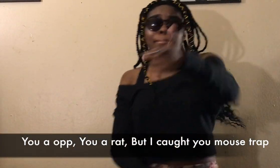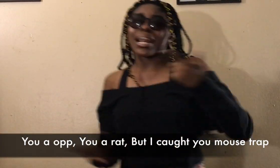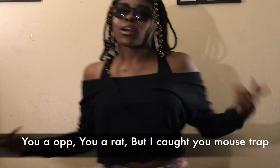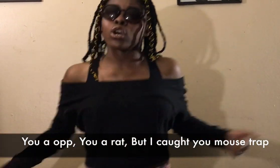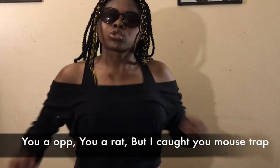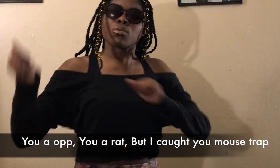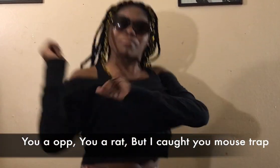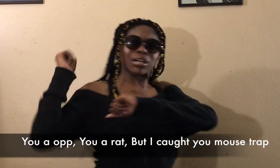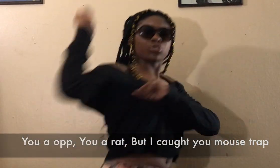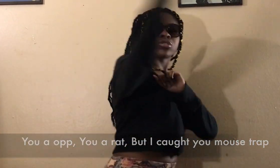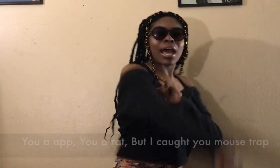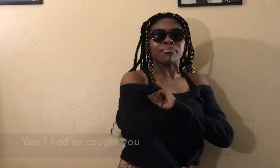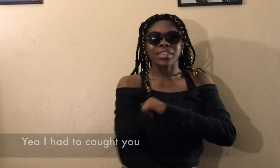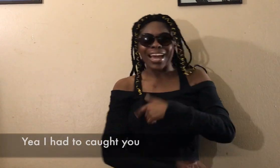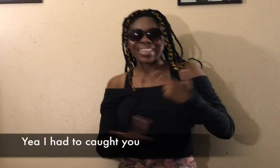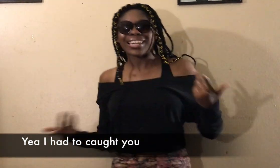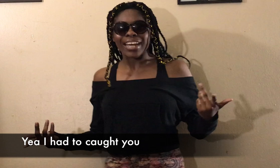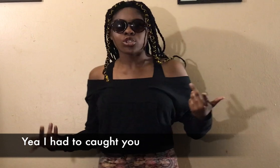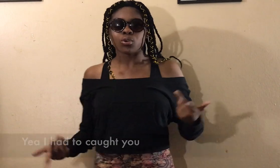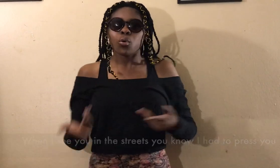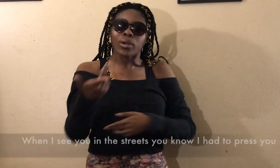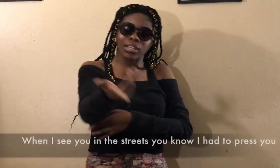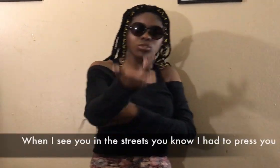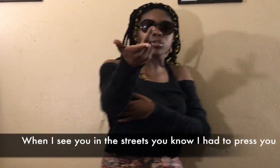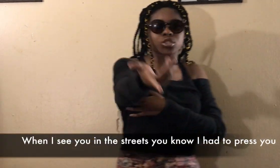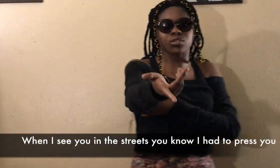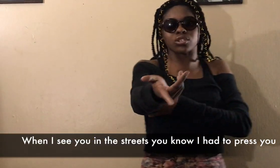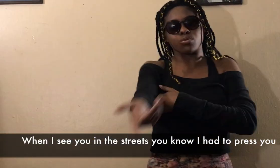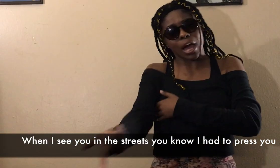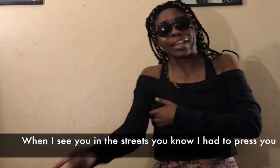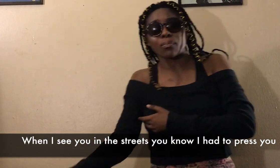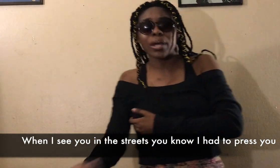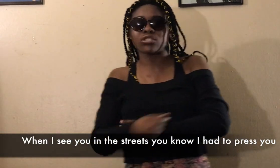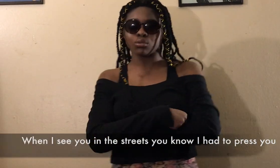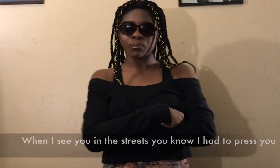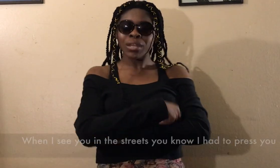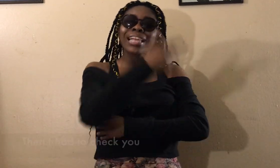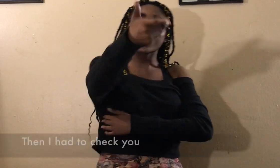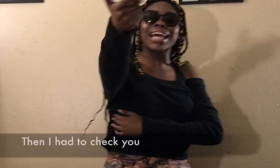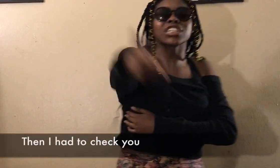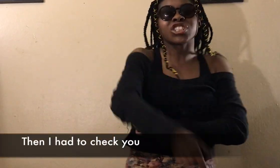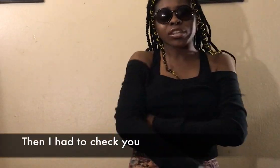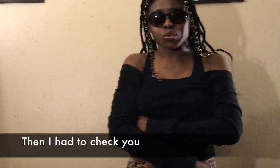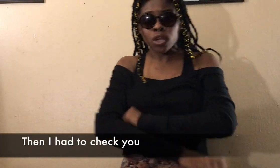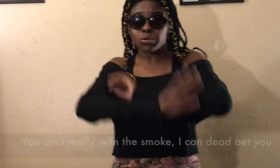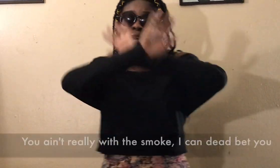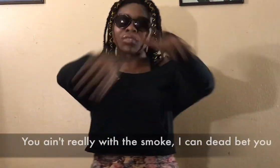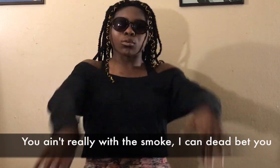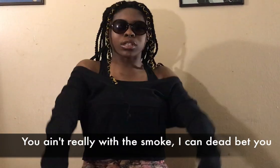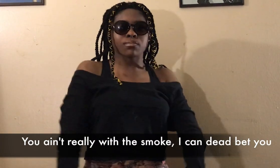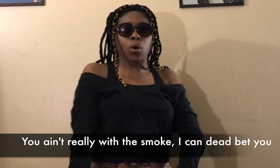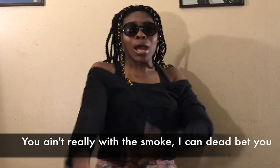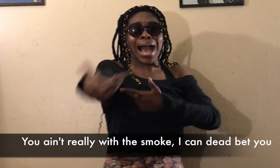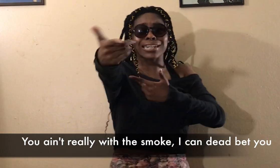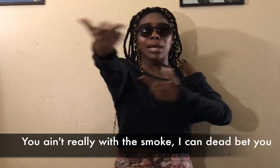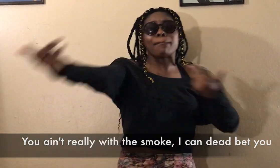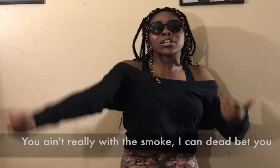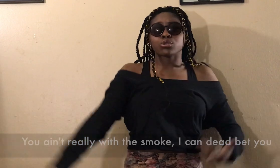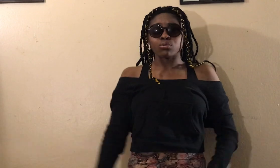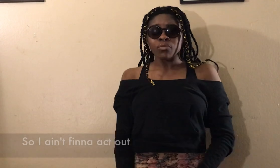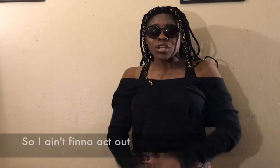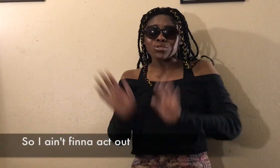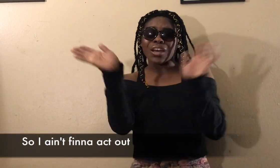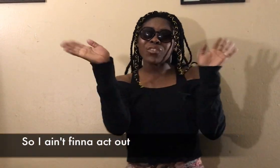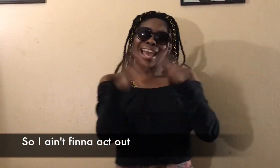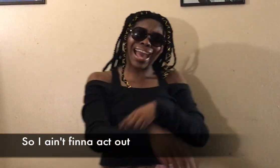rat, but I caught you, mouse trap. Yeah, I had to catch you, when I see you in the streets, you know I had to press you. Then I had to check you, you ain't really with smoke, I could that